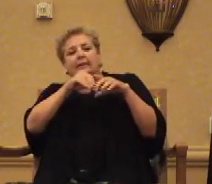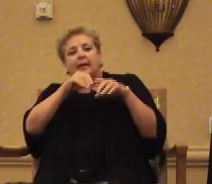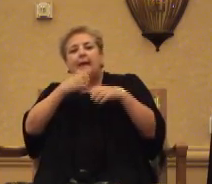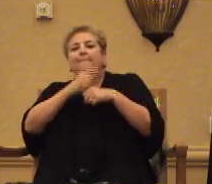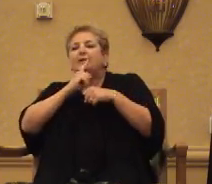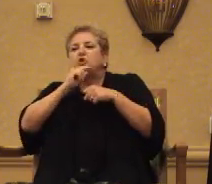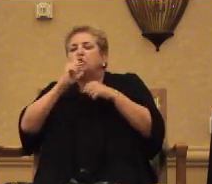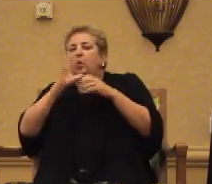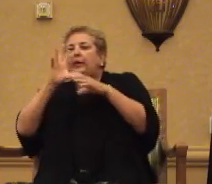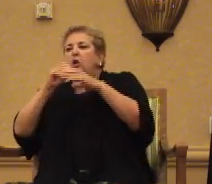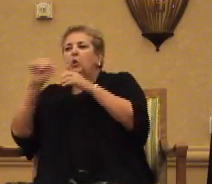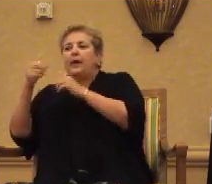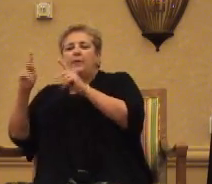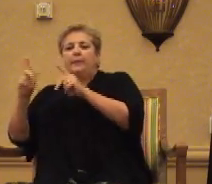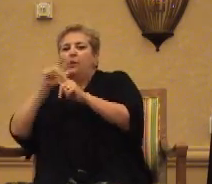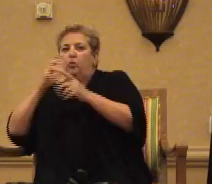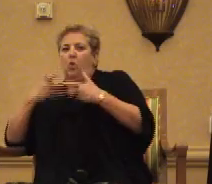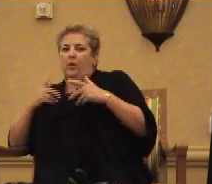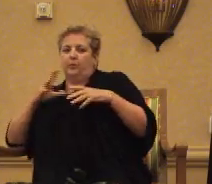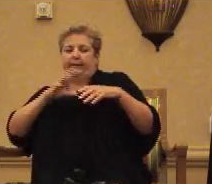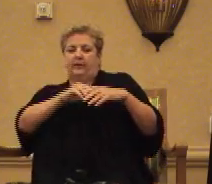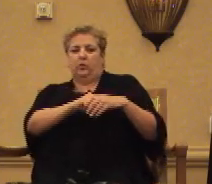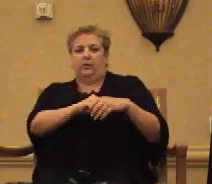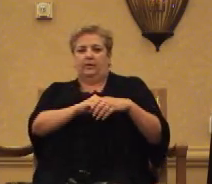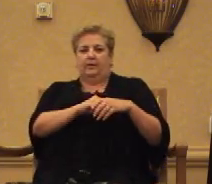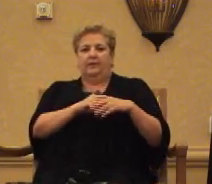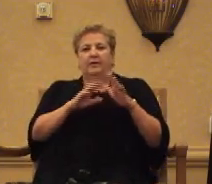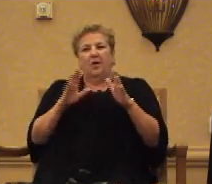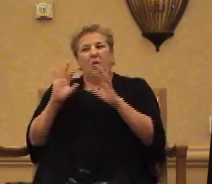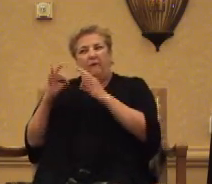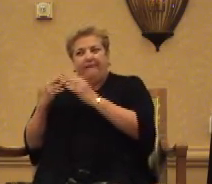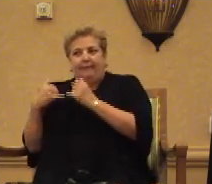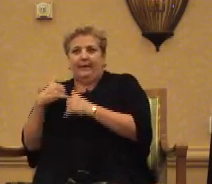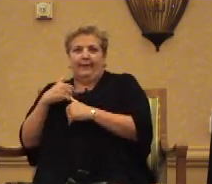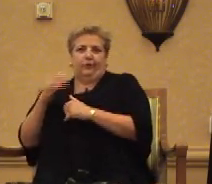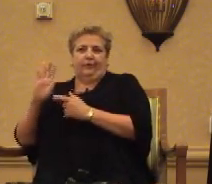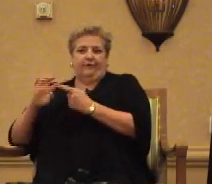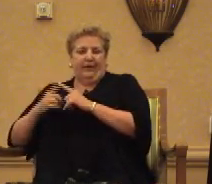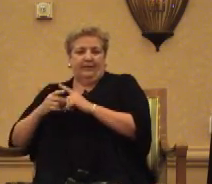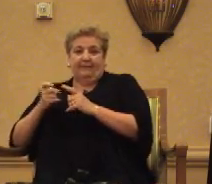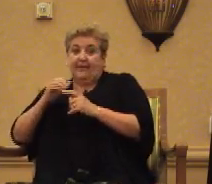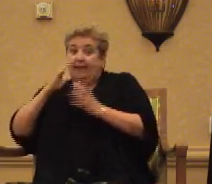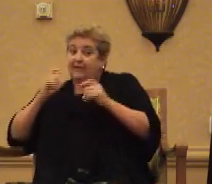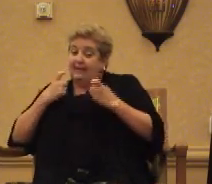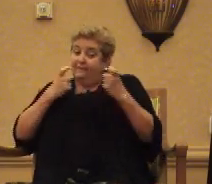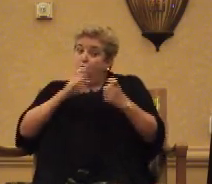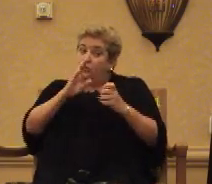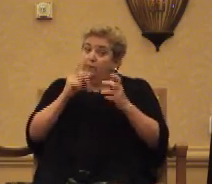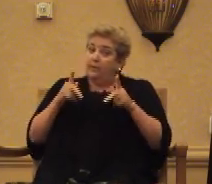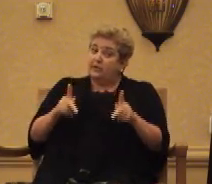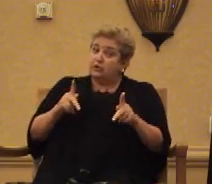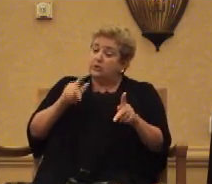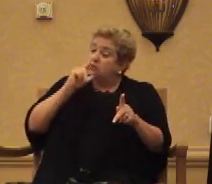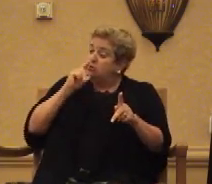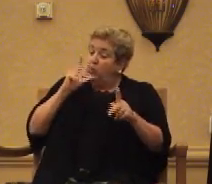capture images of AA members, family members, and friends who do not get permission and may not wish to appear in your pictures. Please do not